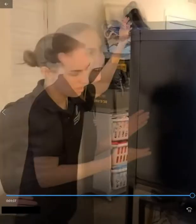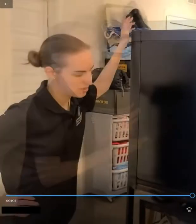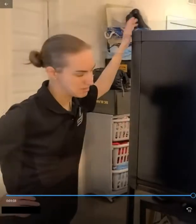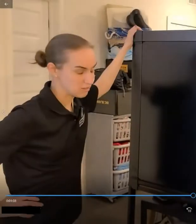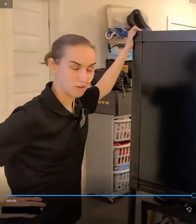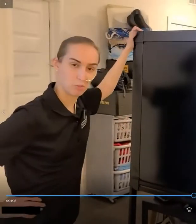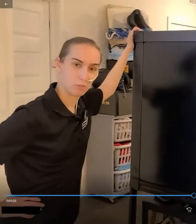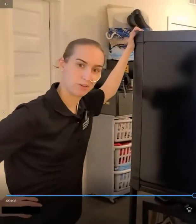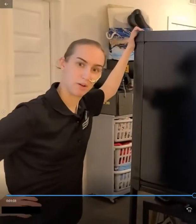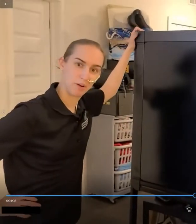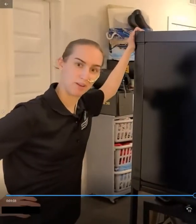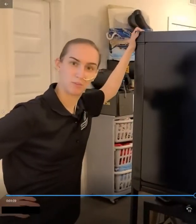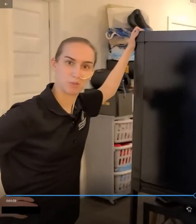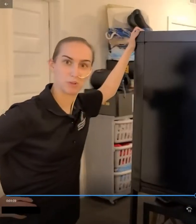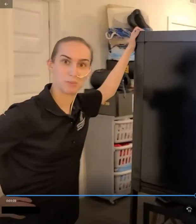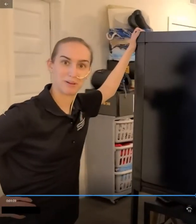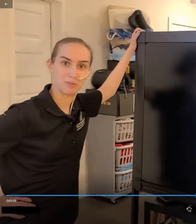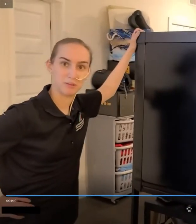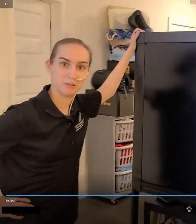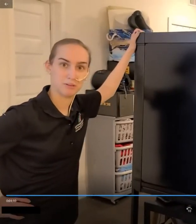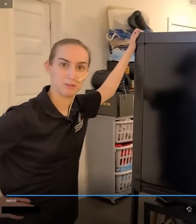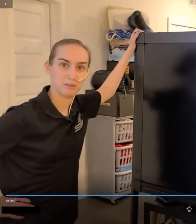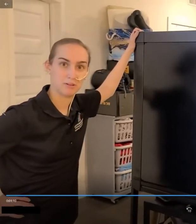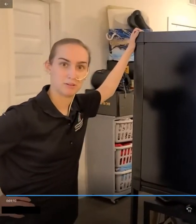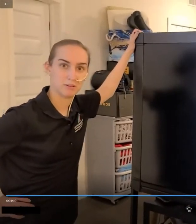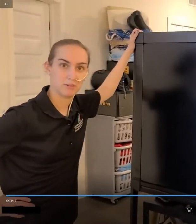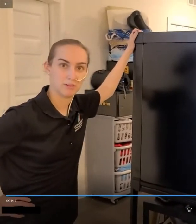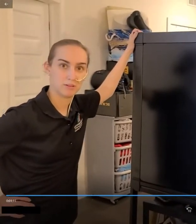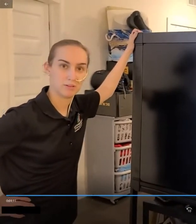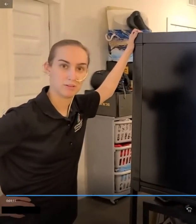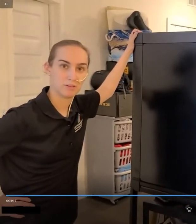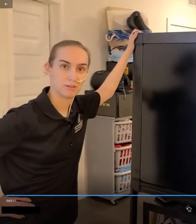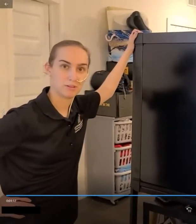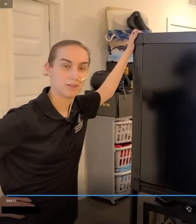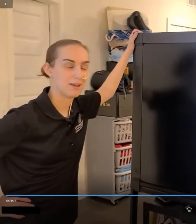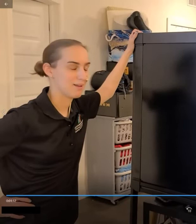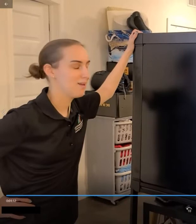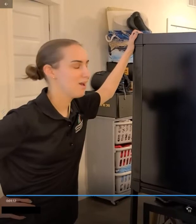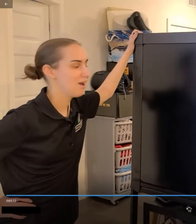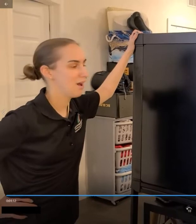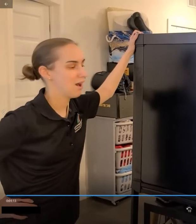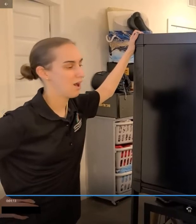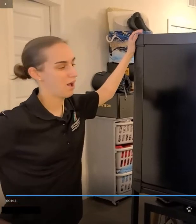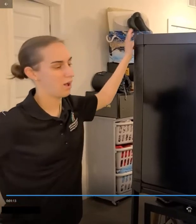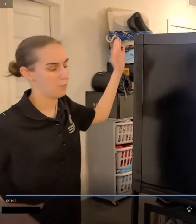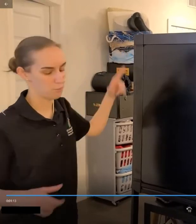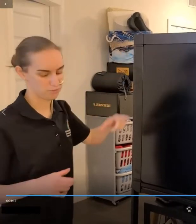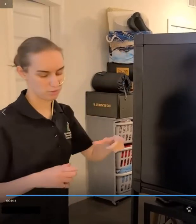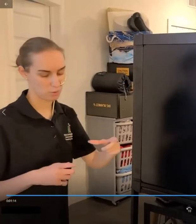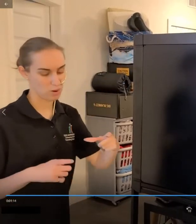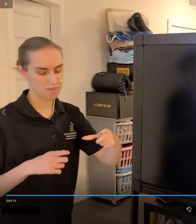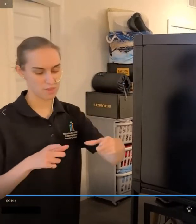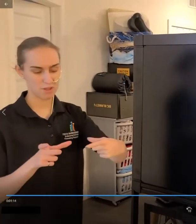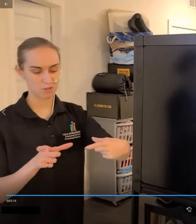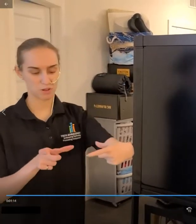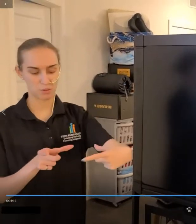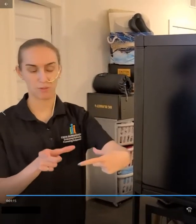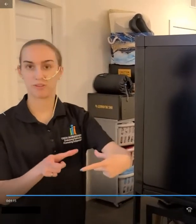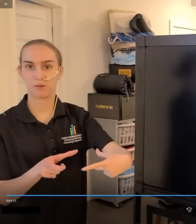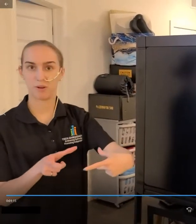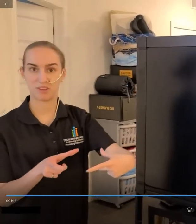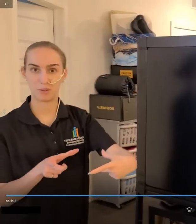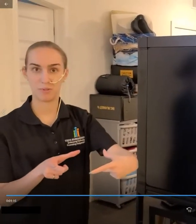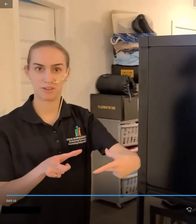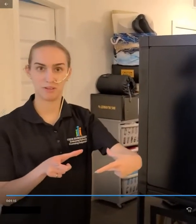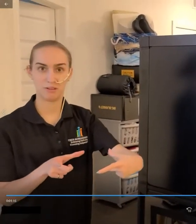like that. These are actually pretty lightweight. It's about 20 pounds. That's so light. Yeah. For something that size. But so they make smaller